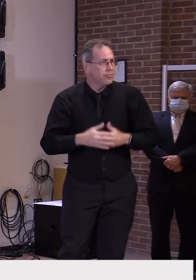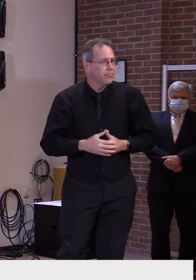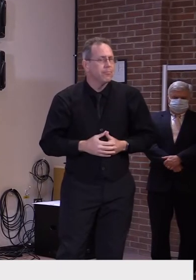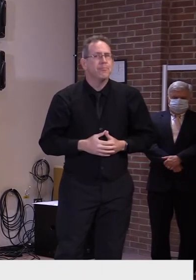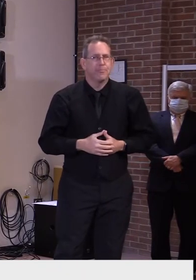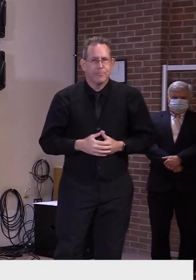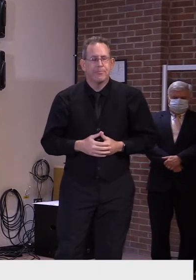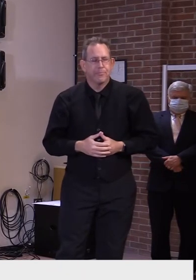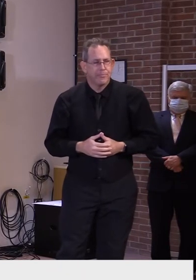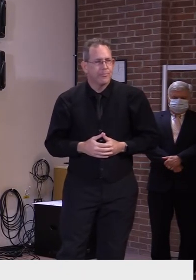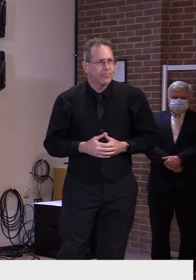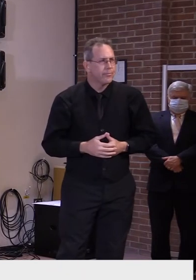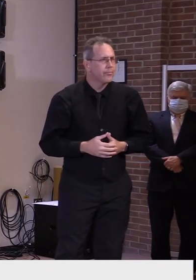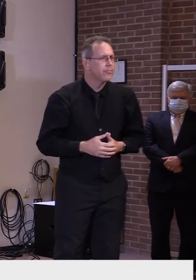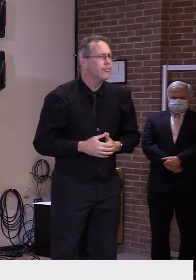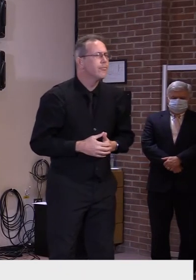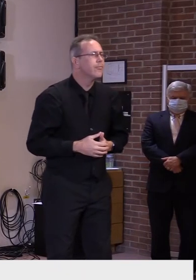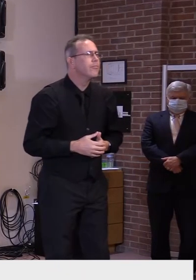Aaron, VT Digger.